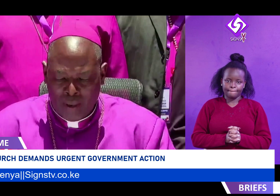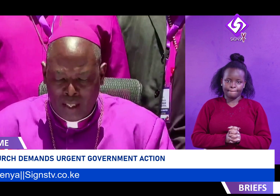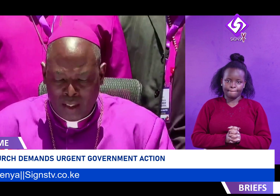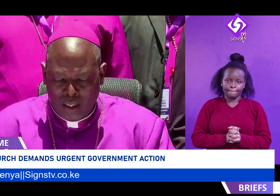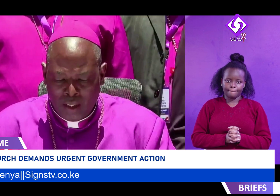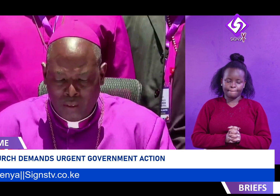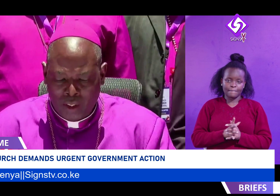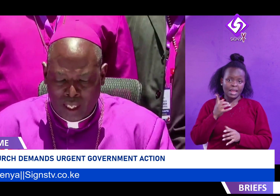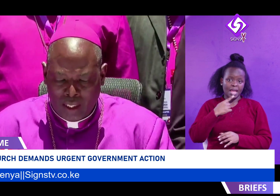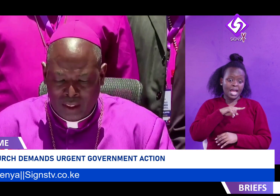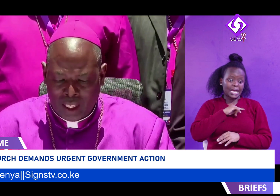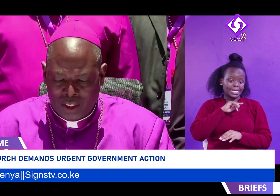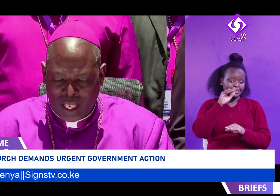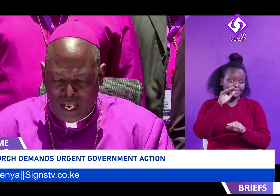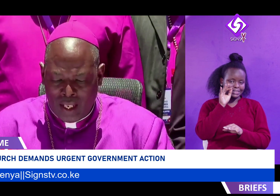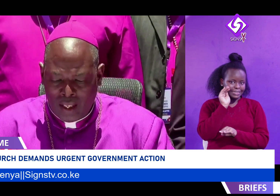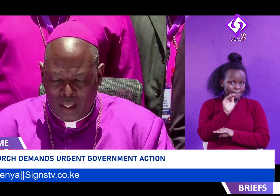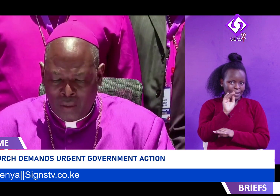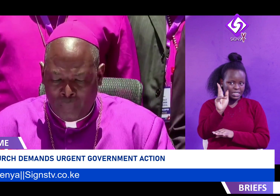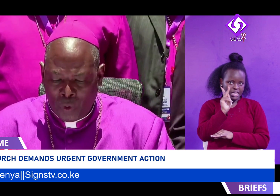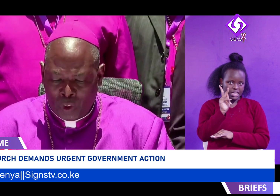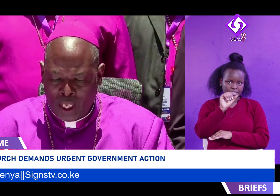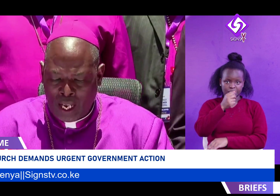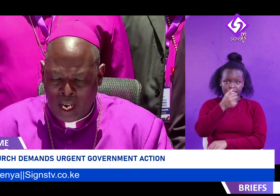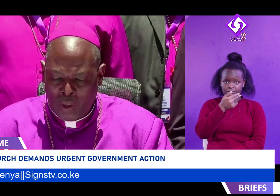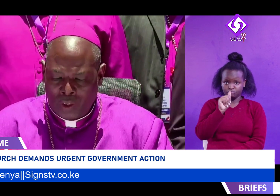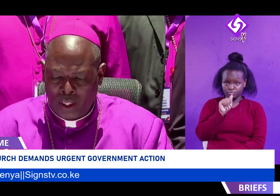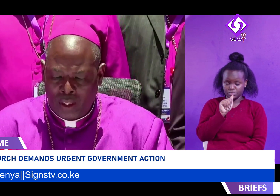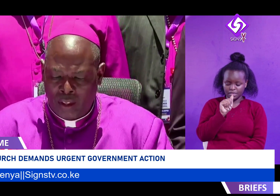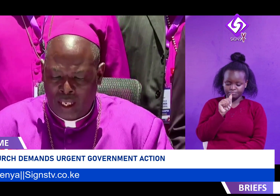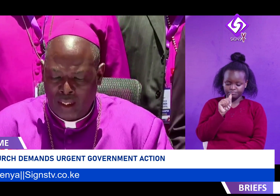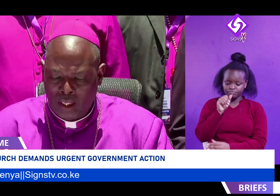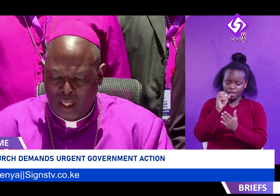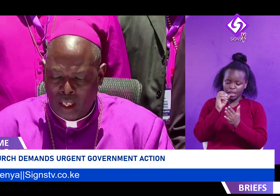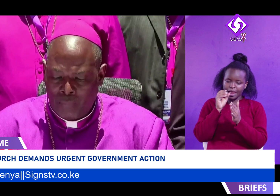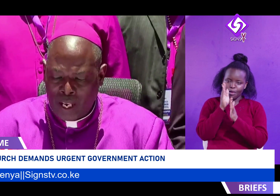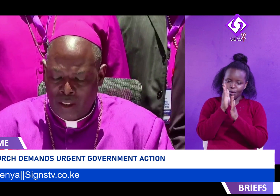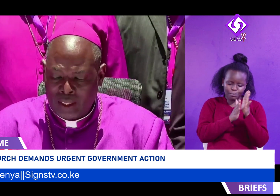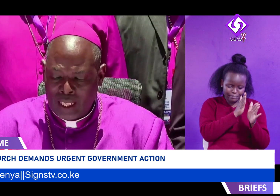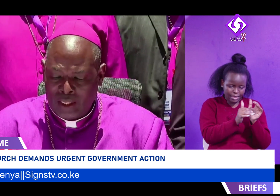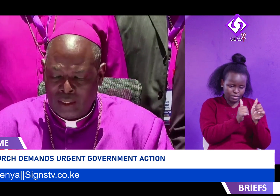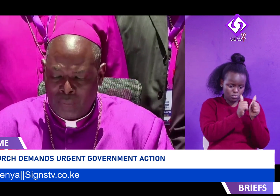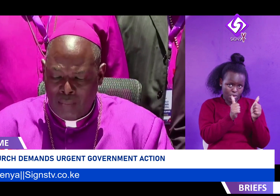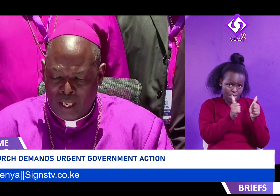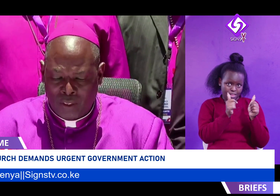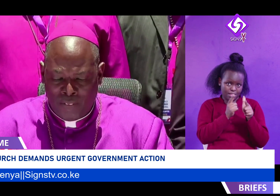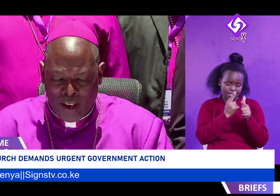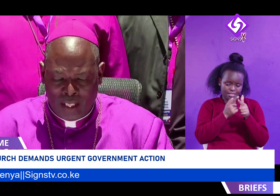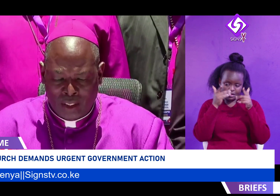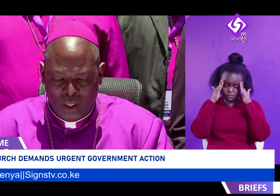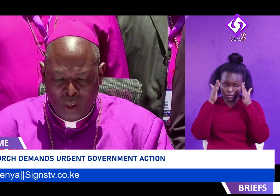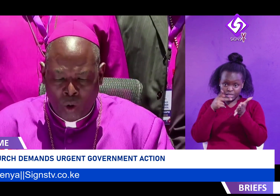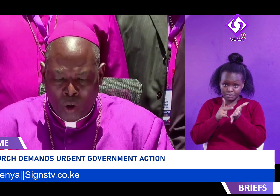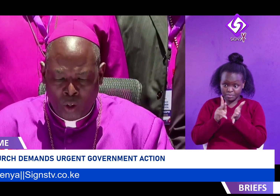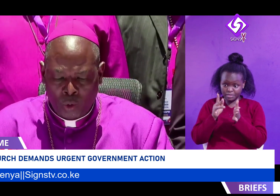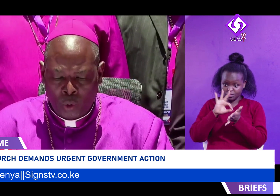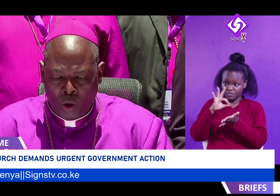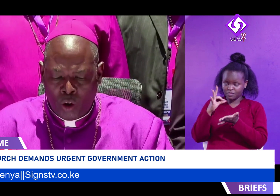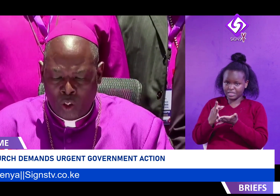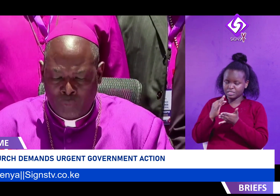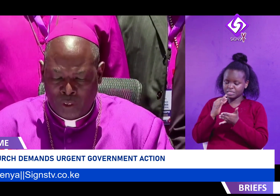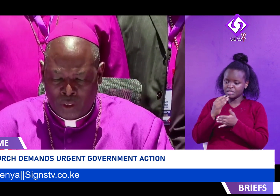We demand with Kenyans that SHA puts her house in order and prioritize payments of funds